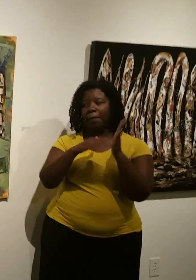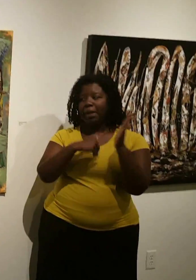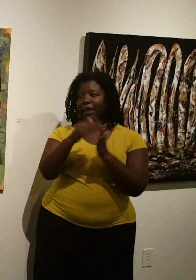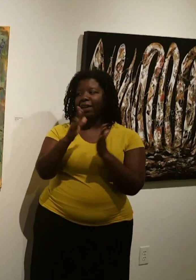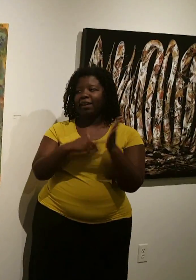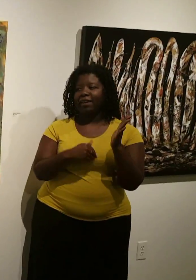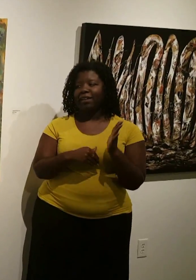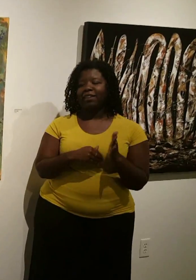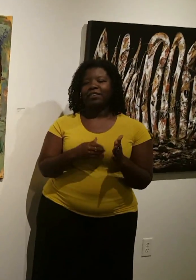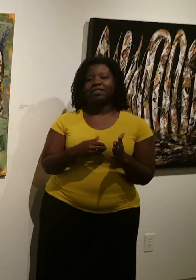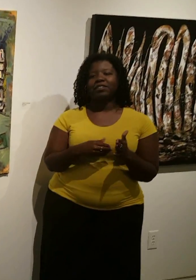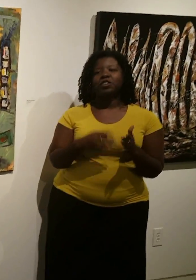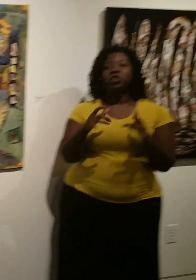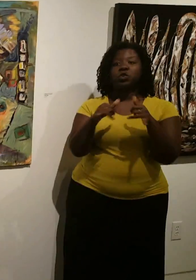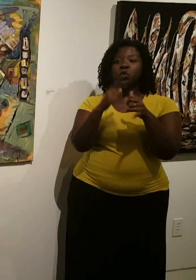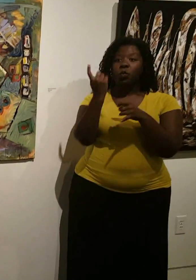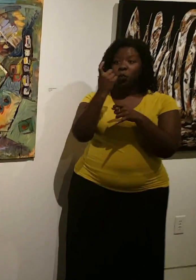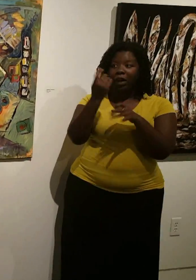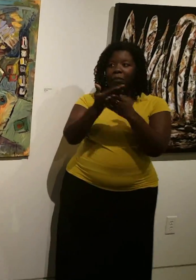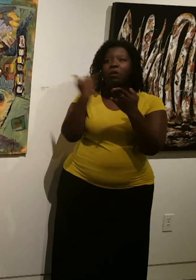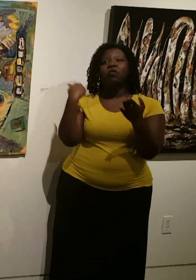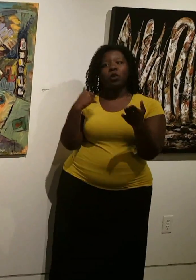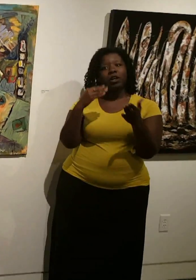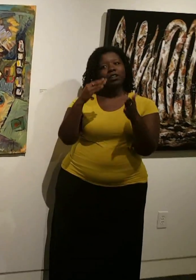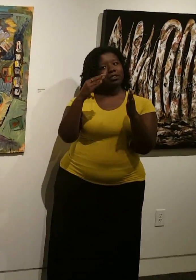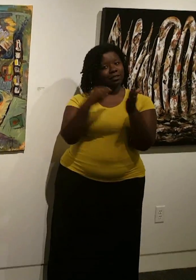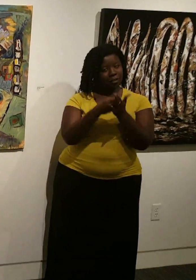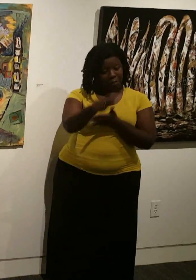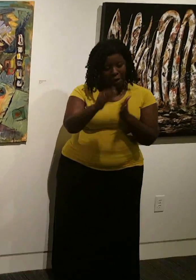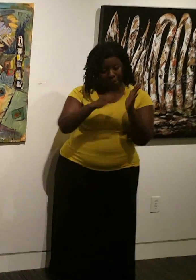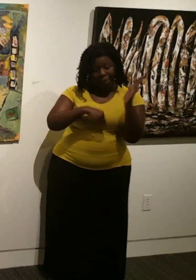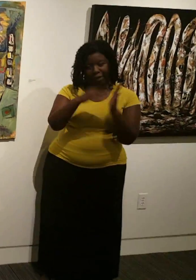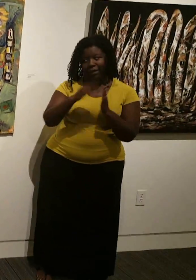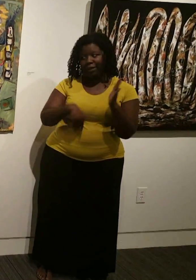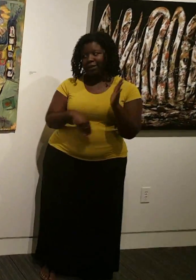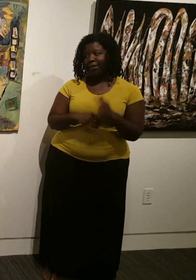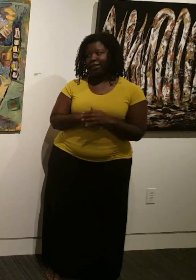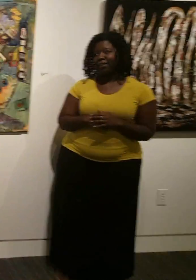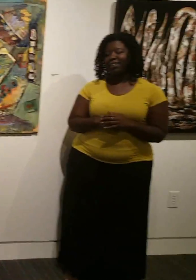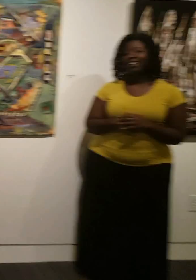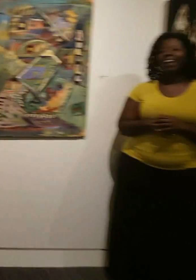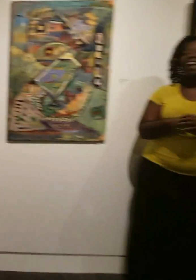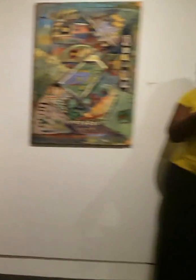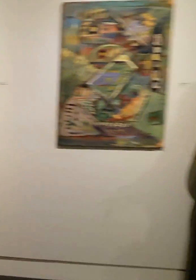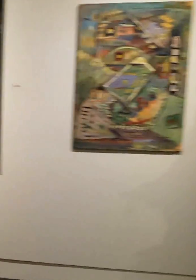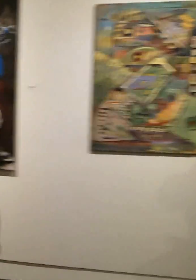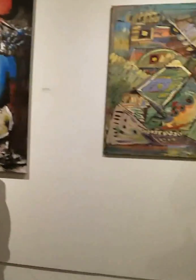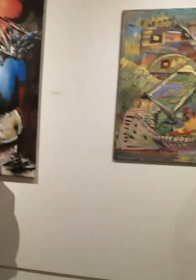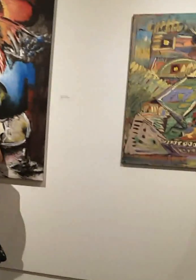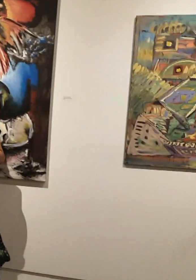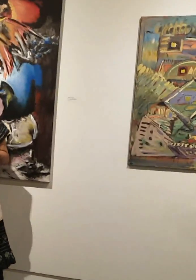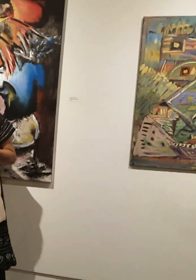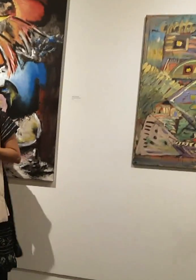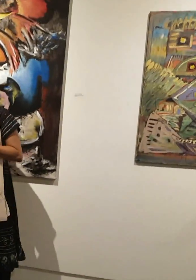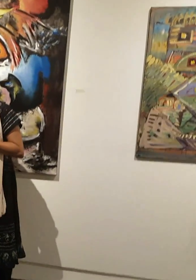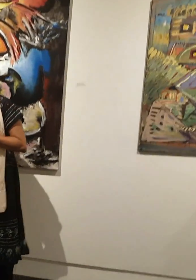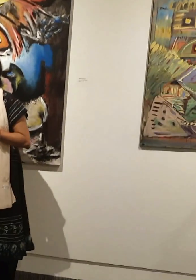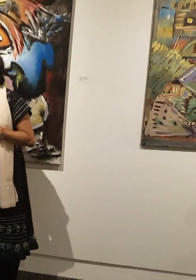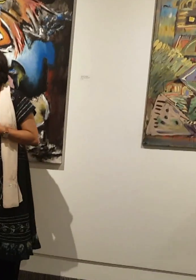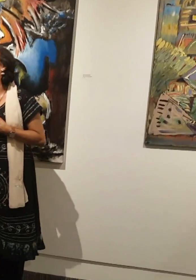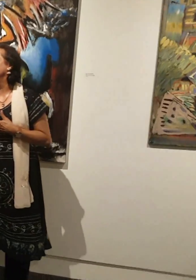it before I got the money. Yeah. Well, It was exactly around that much.